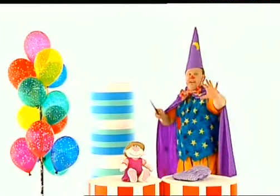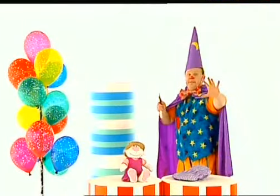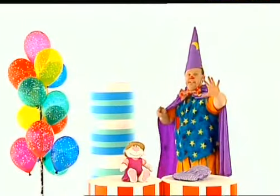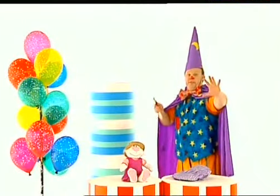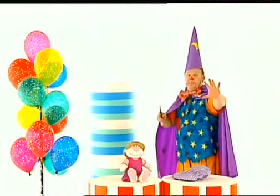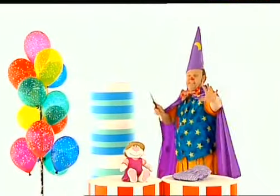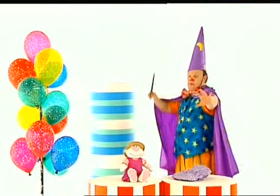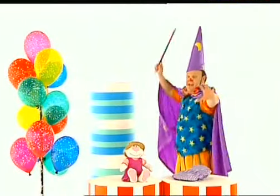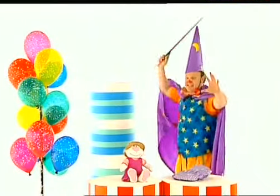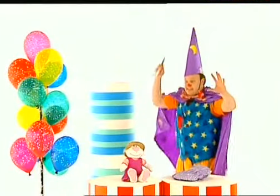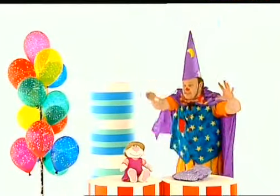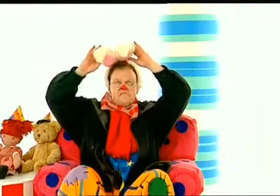Flippity floppity whiz.